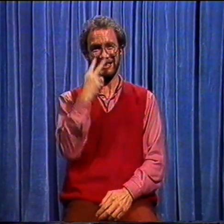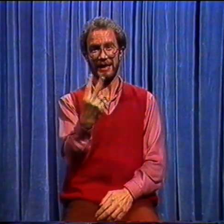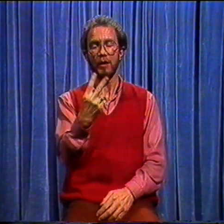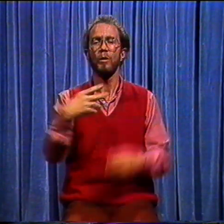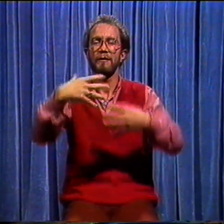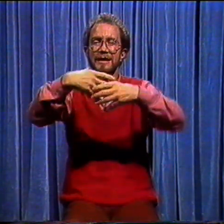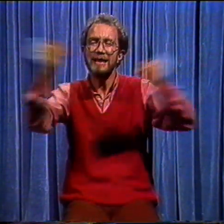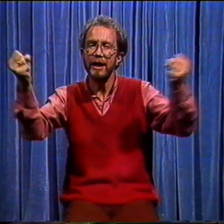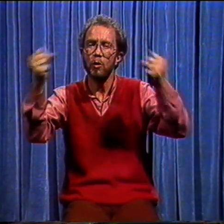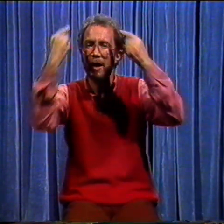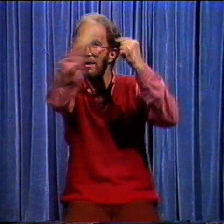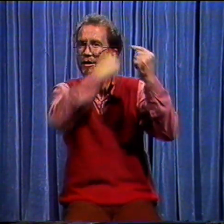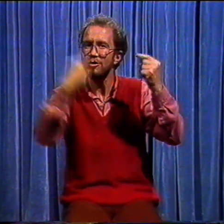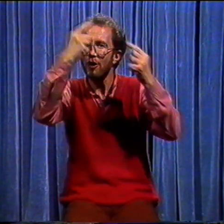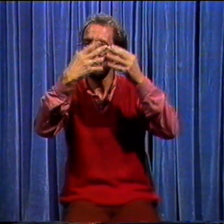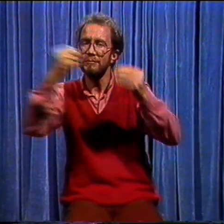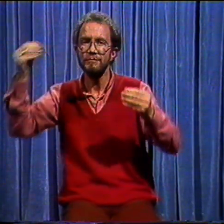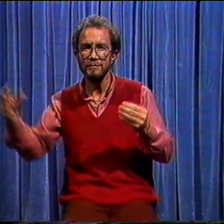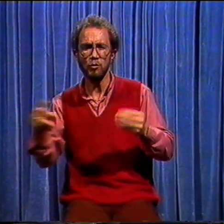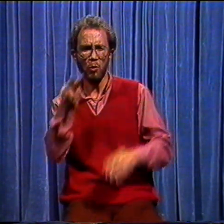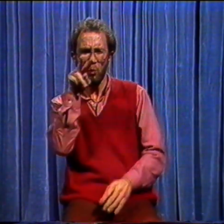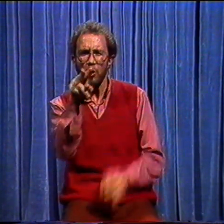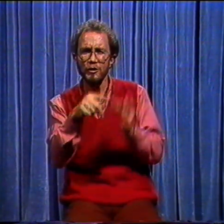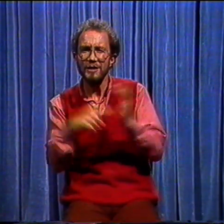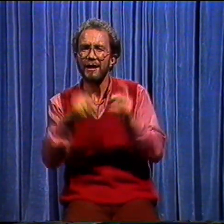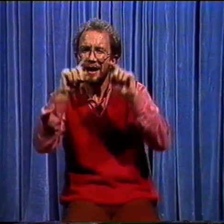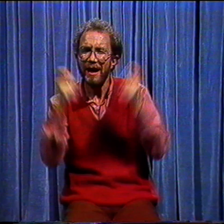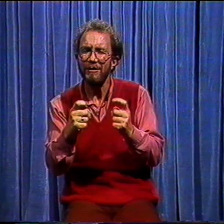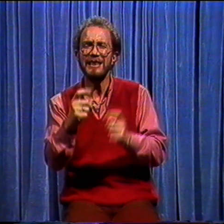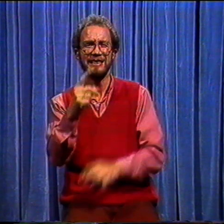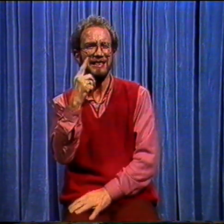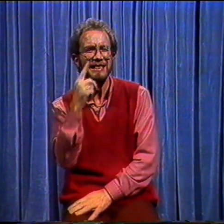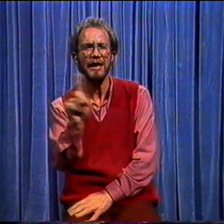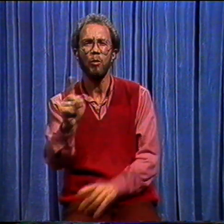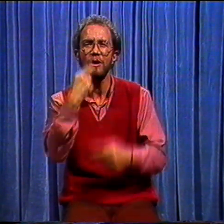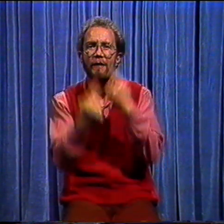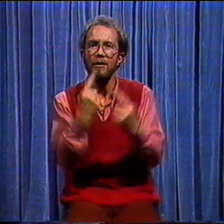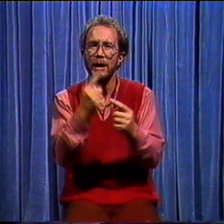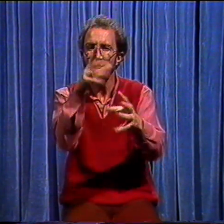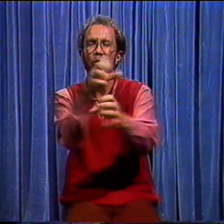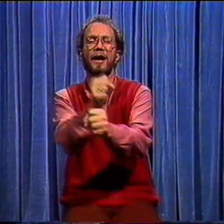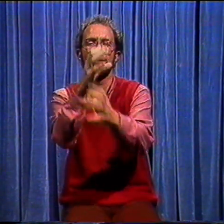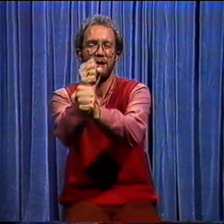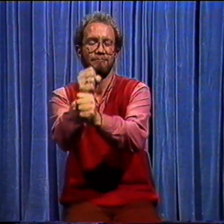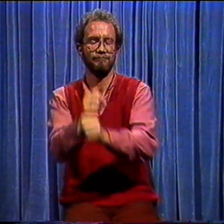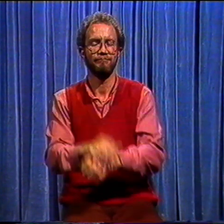see. We've taken away the black spot. So watch it carefully and see what information you're